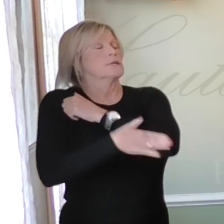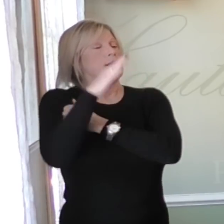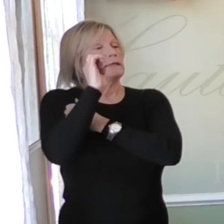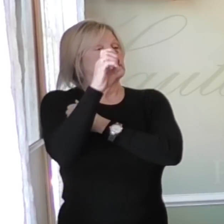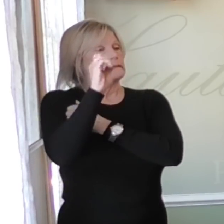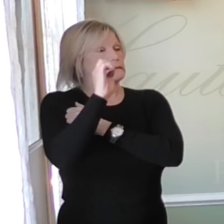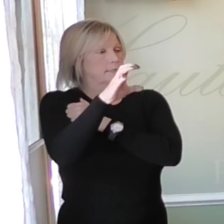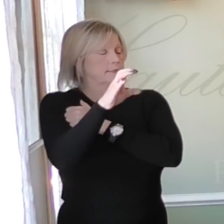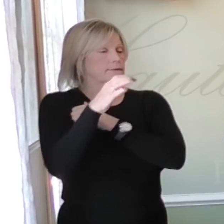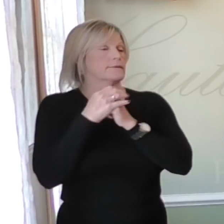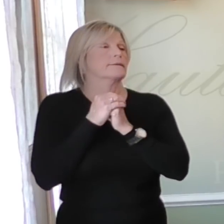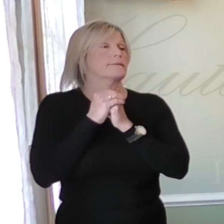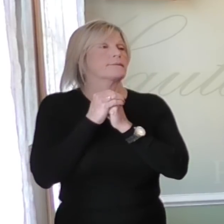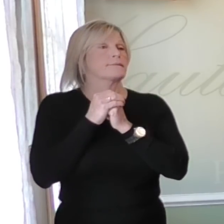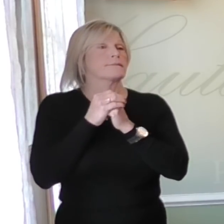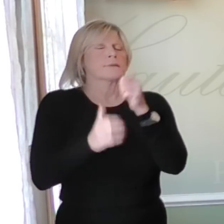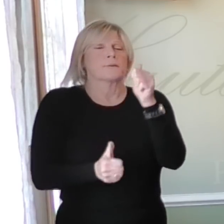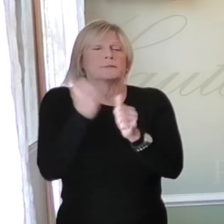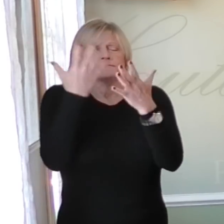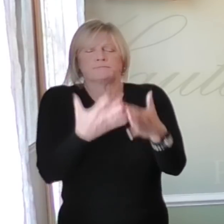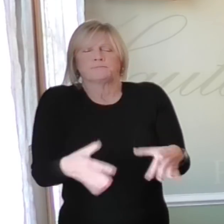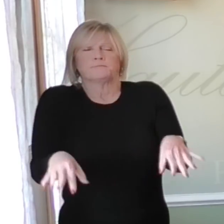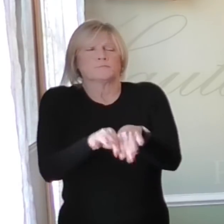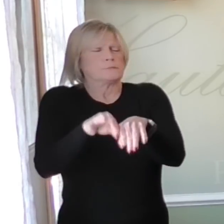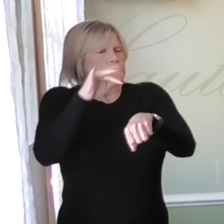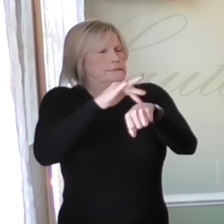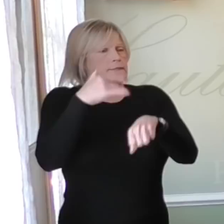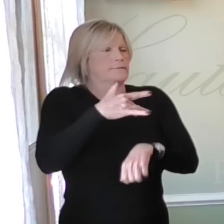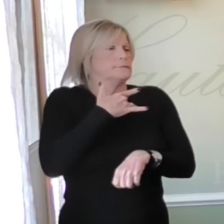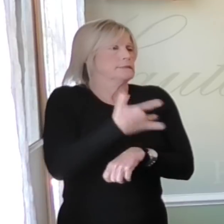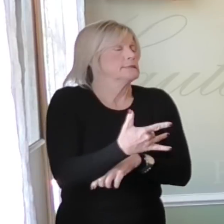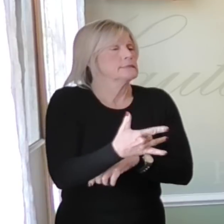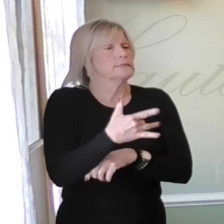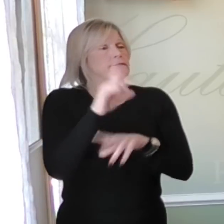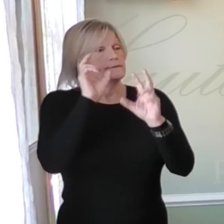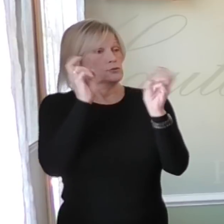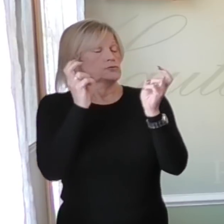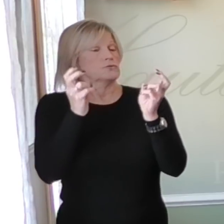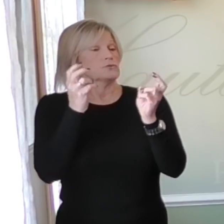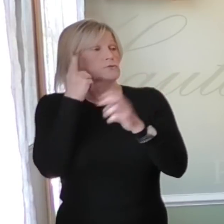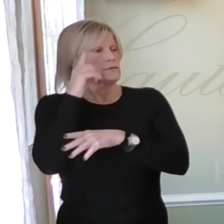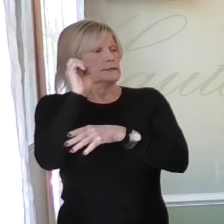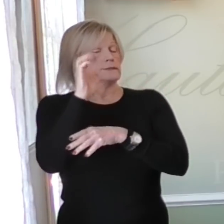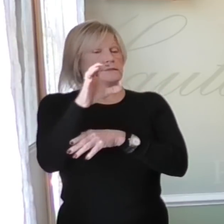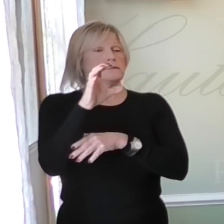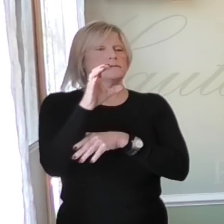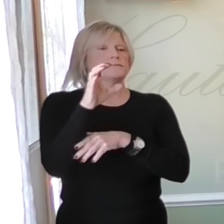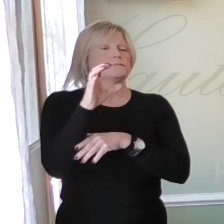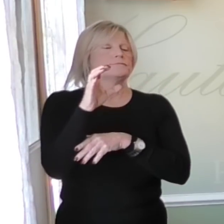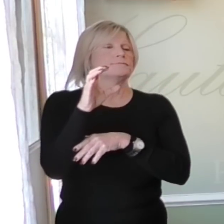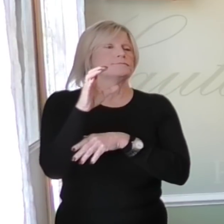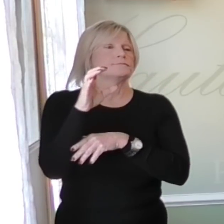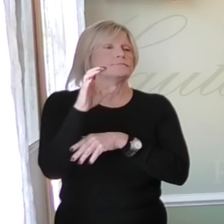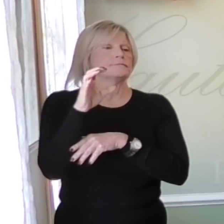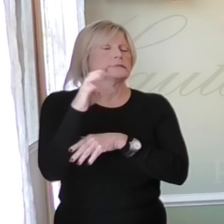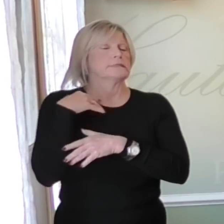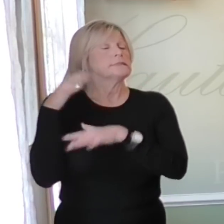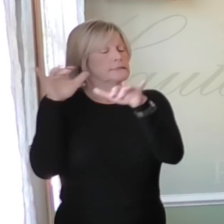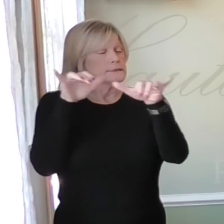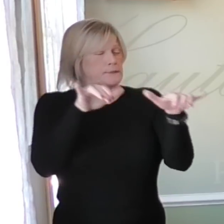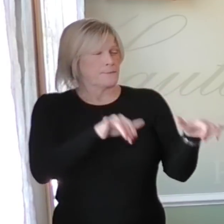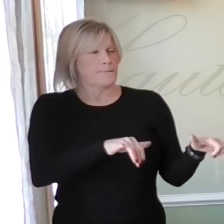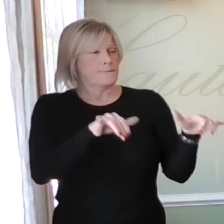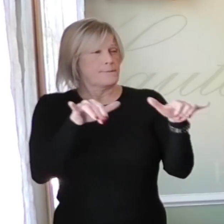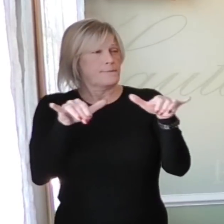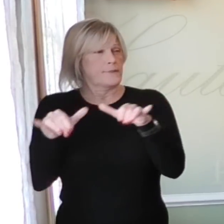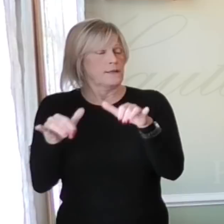executive. The most critical and time-sensitive public safety issue for Ellicott City is the stability of